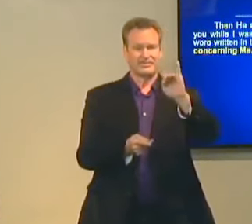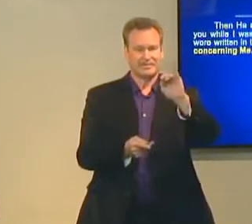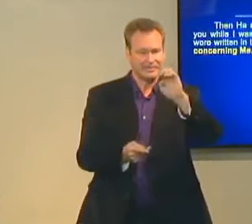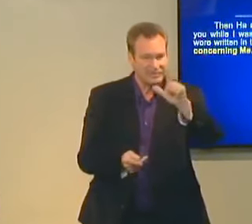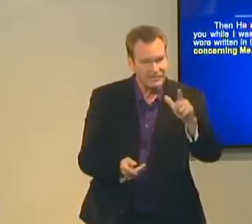Joshua Ezekiel many many prophets